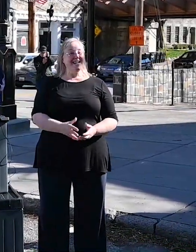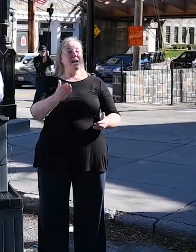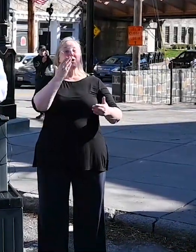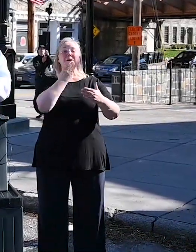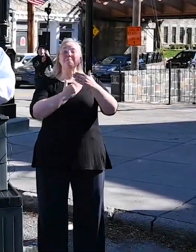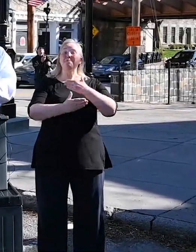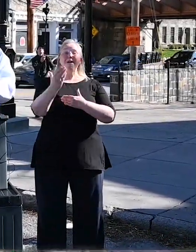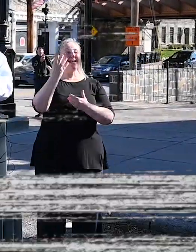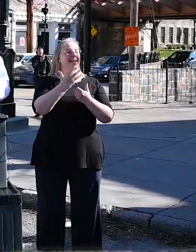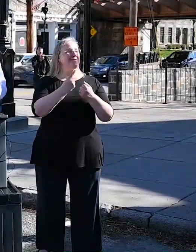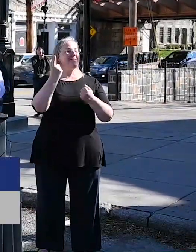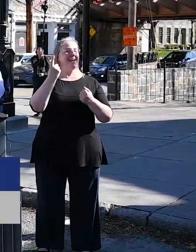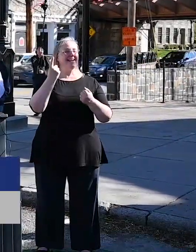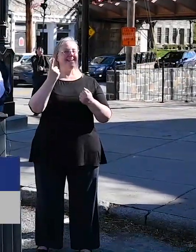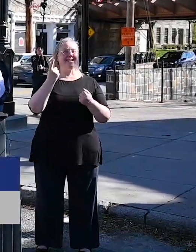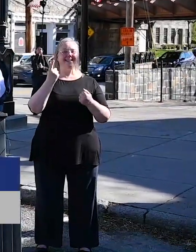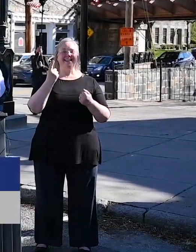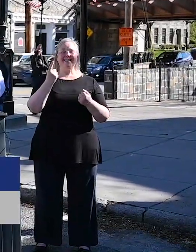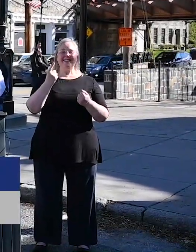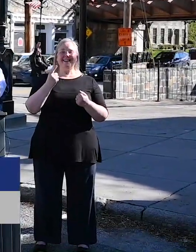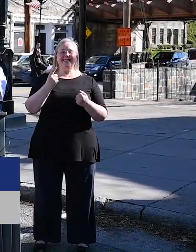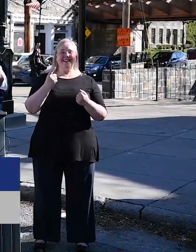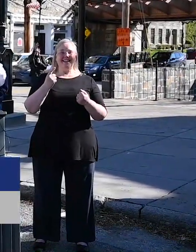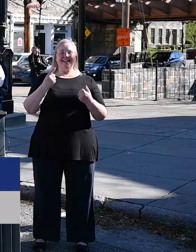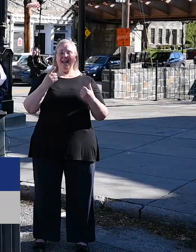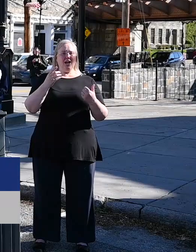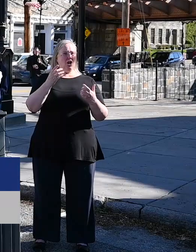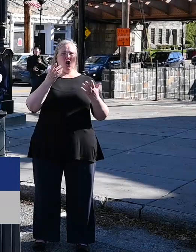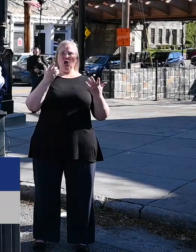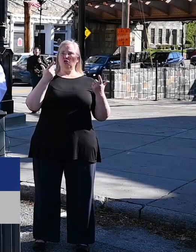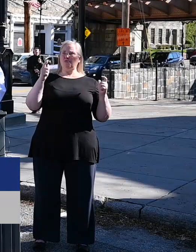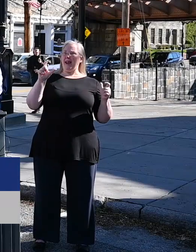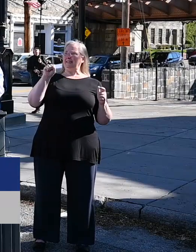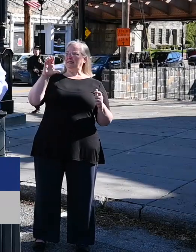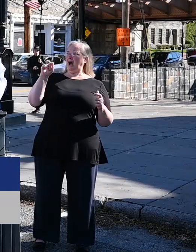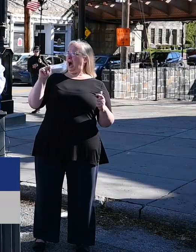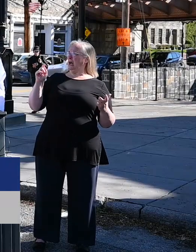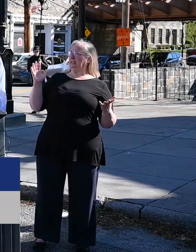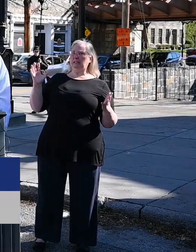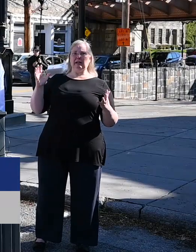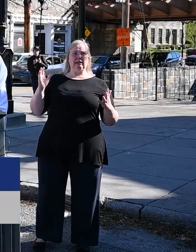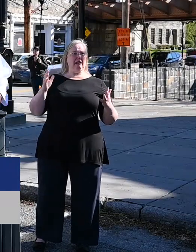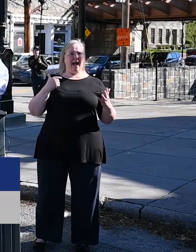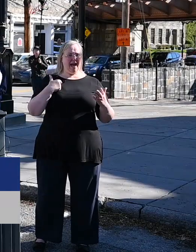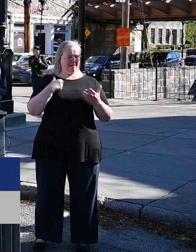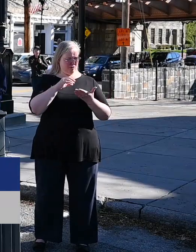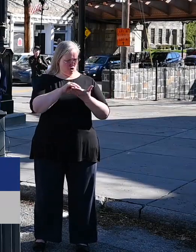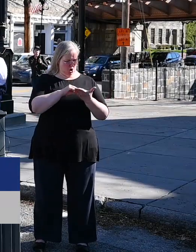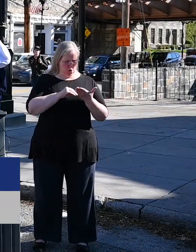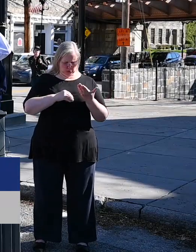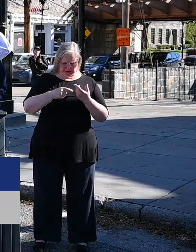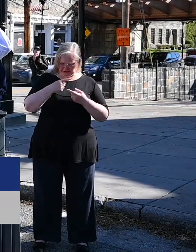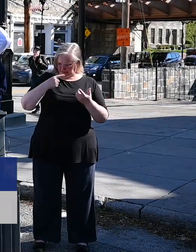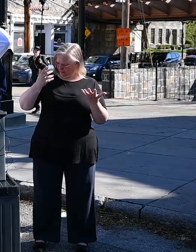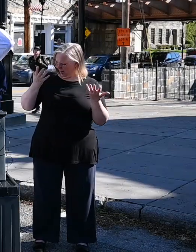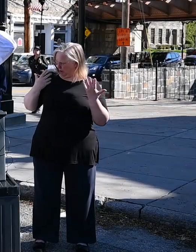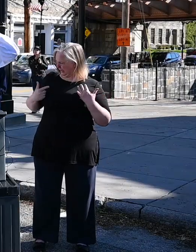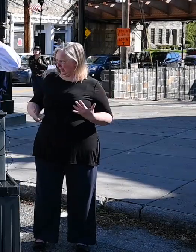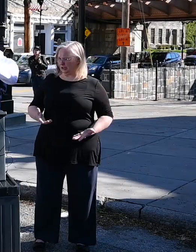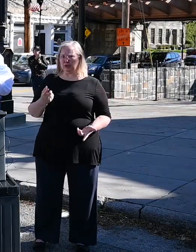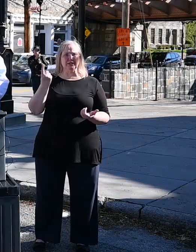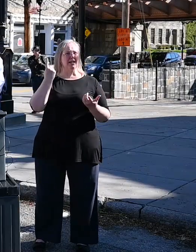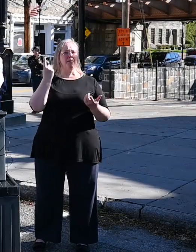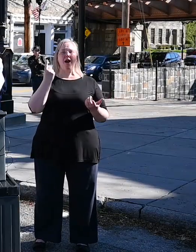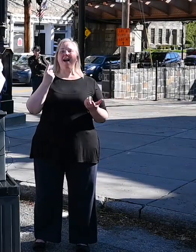Good morning, everybody, and great Scott. I had some notes around here